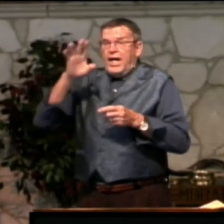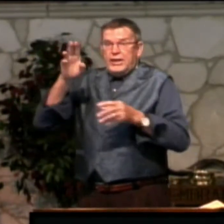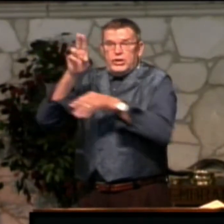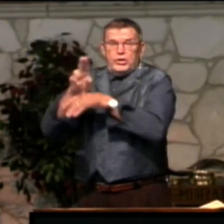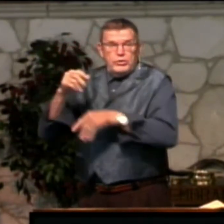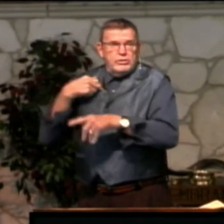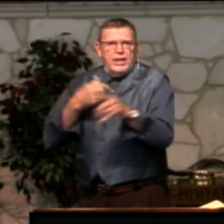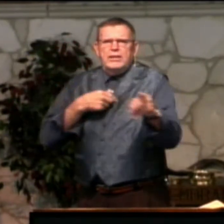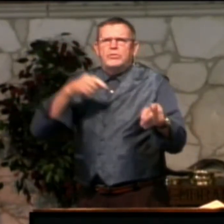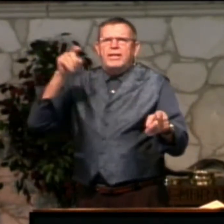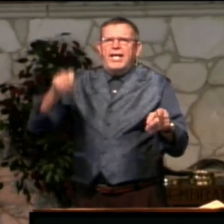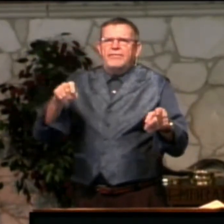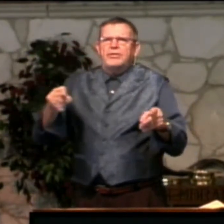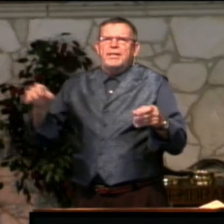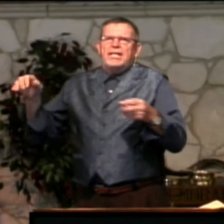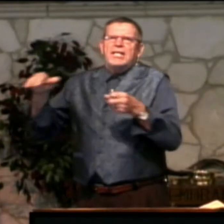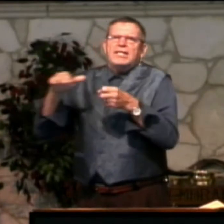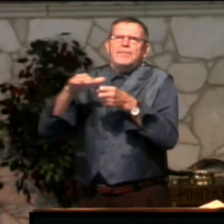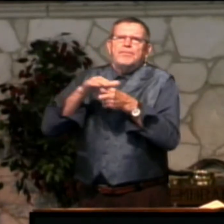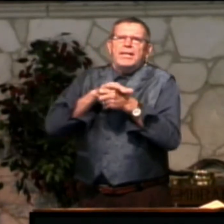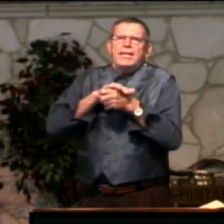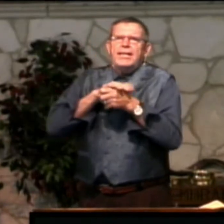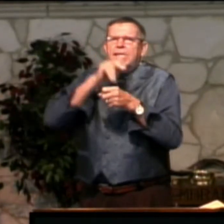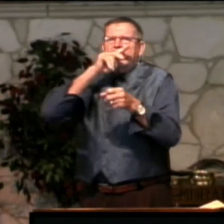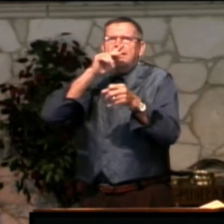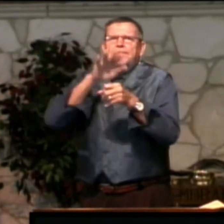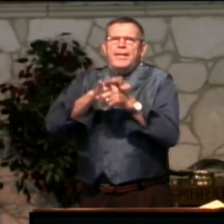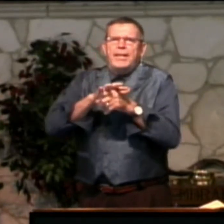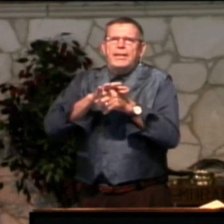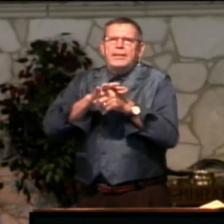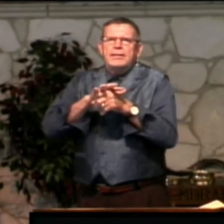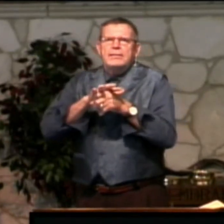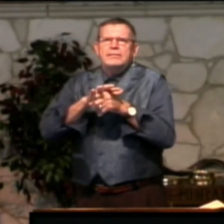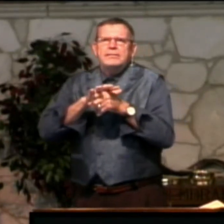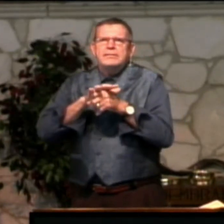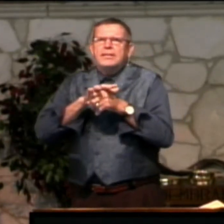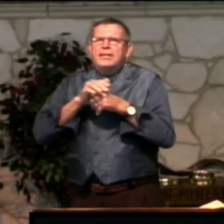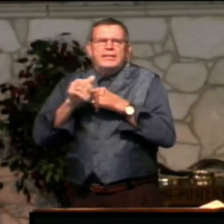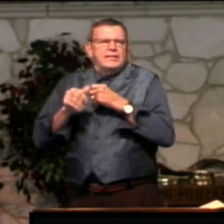for God to use us, we have to be completely committed,